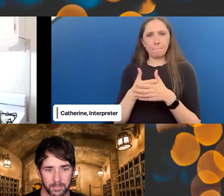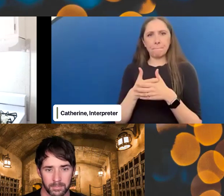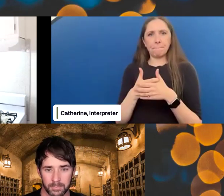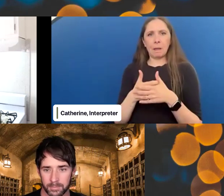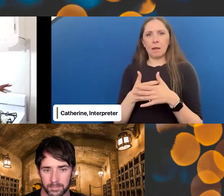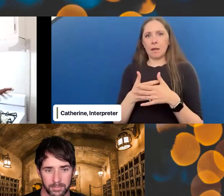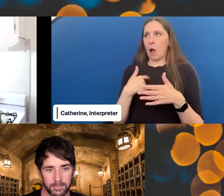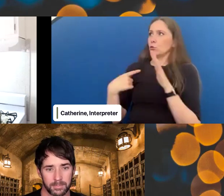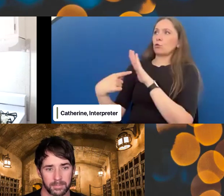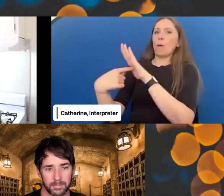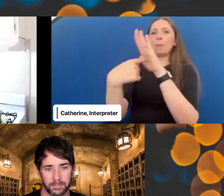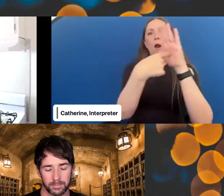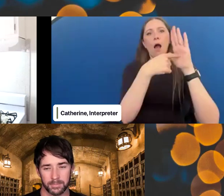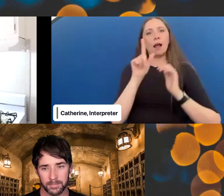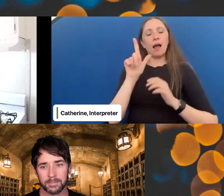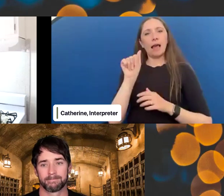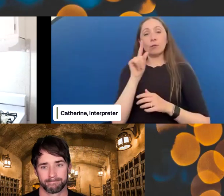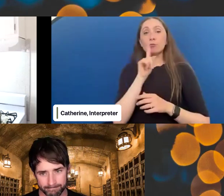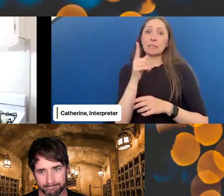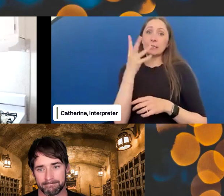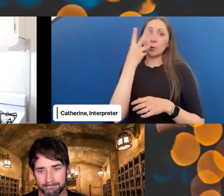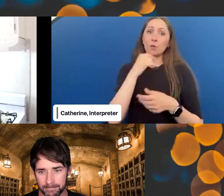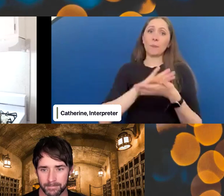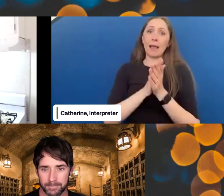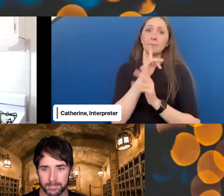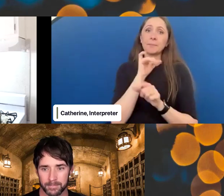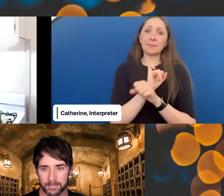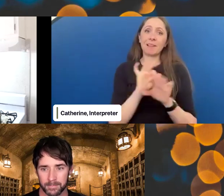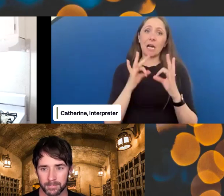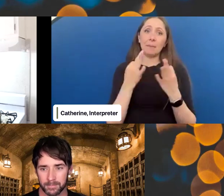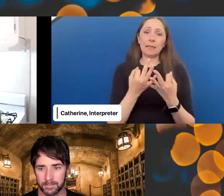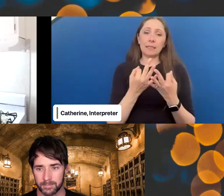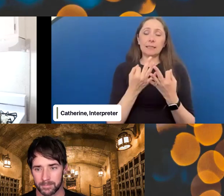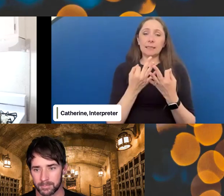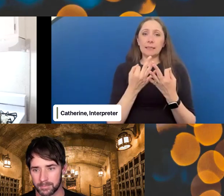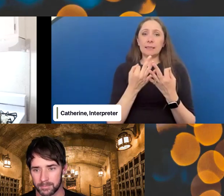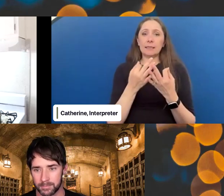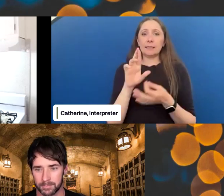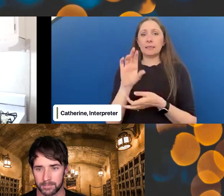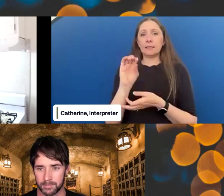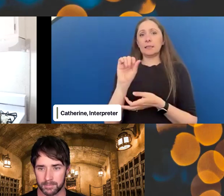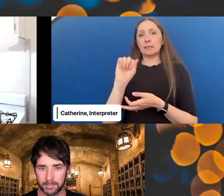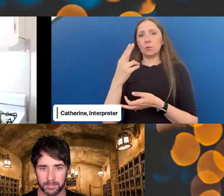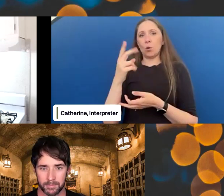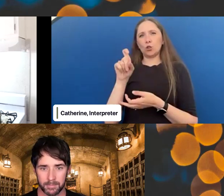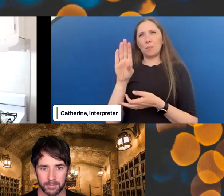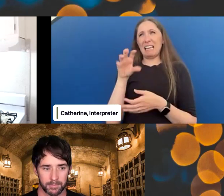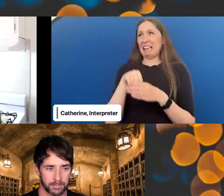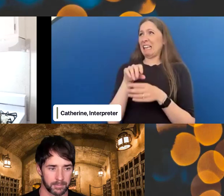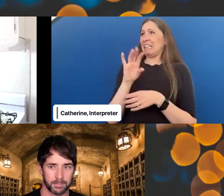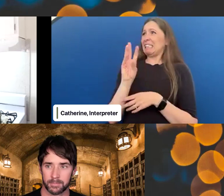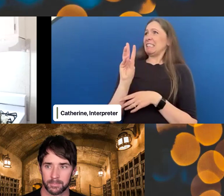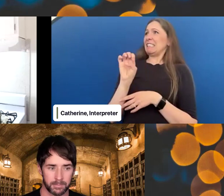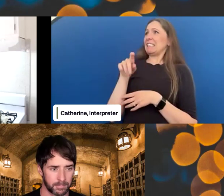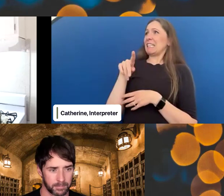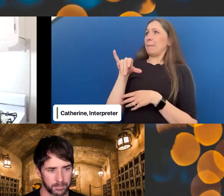was showing them around. Like we really became a family. And even though Roach was only supposed to be in like 6 episodes from season 1